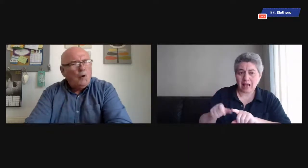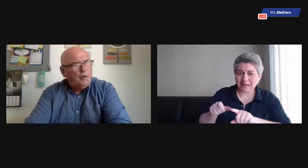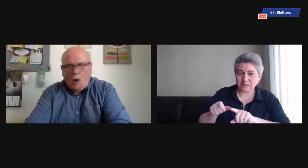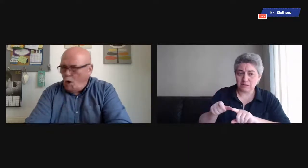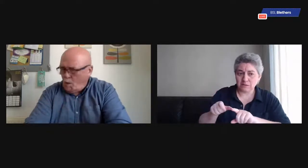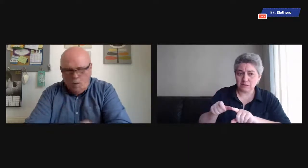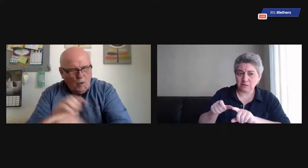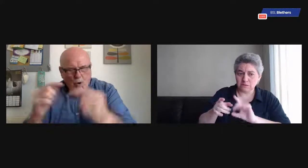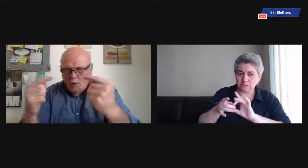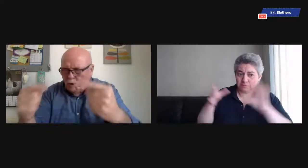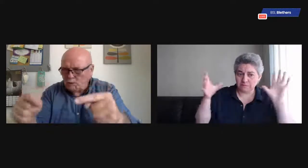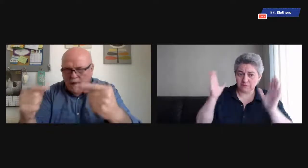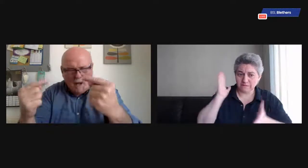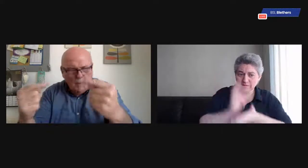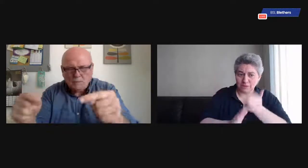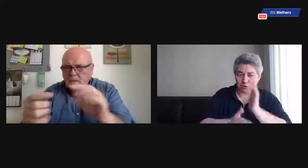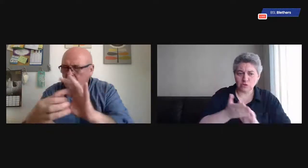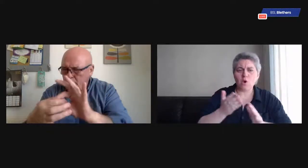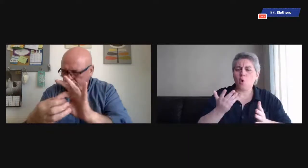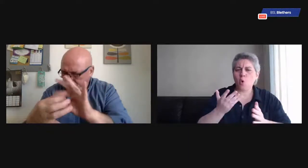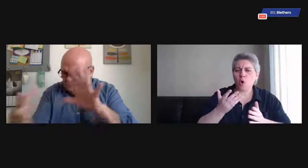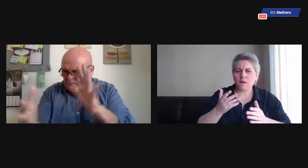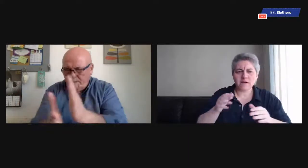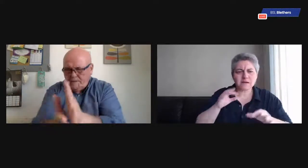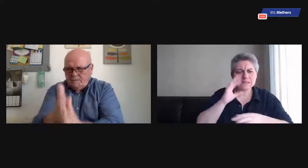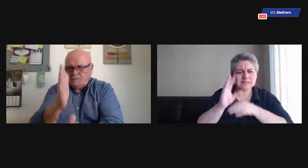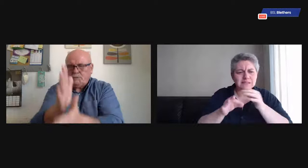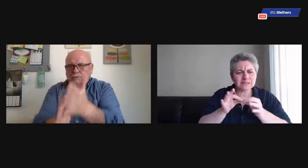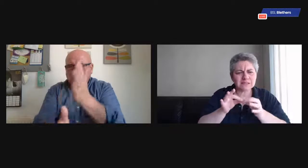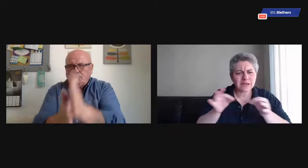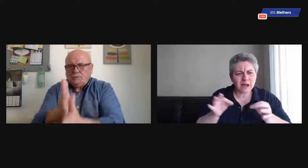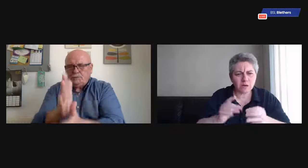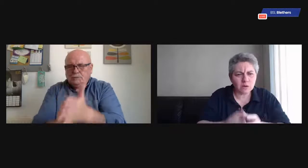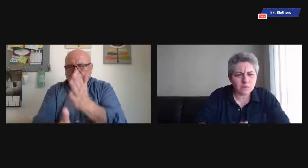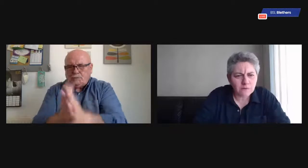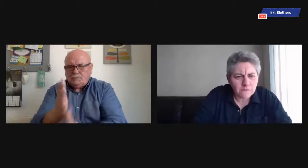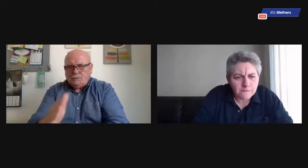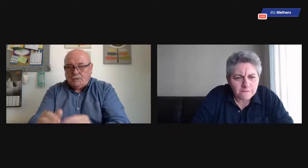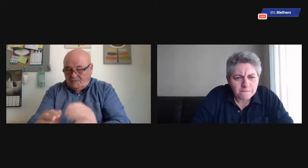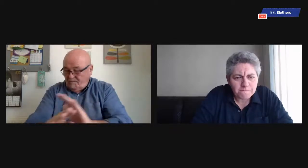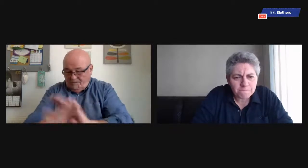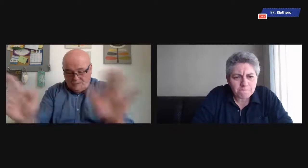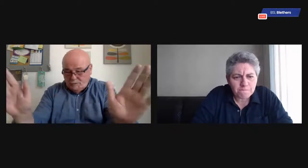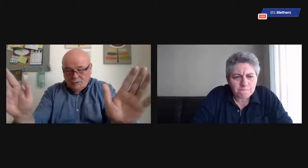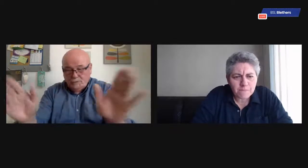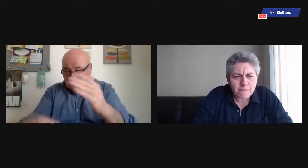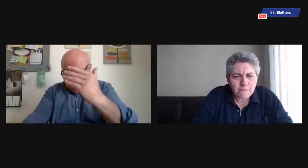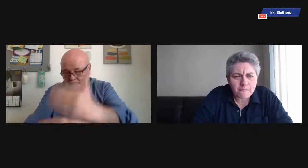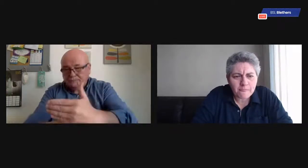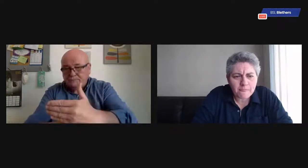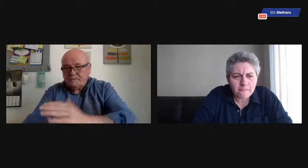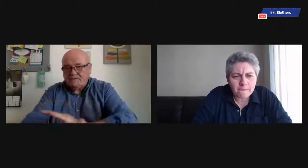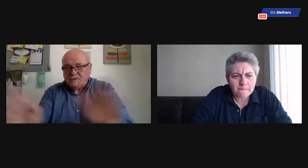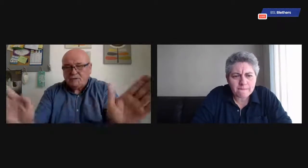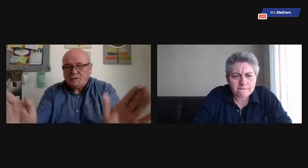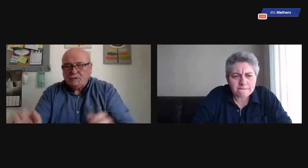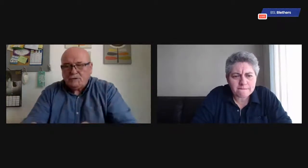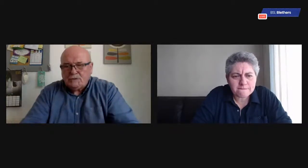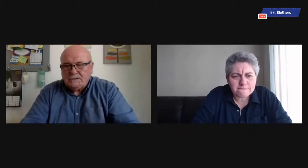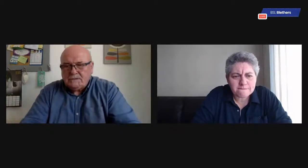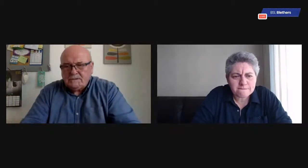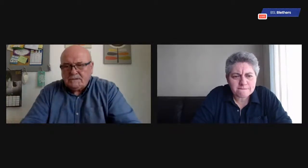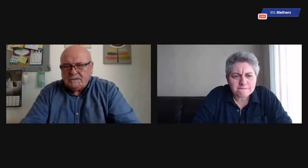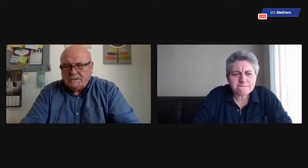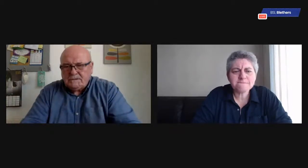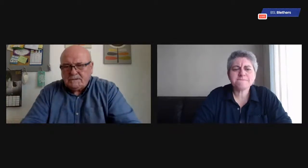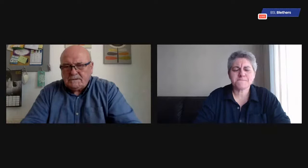that? Is that person, hello, cheerio, bye-bye? No, no, no, no, no, no. No, no, no. It's not one of those things. You don't just say